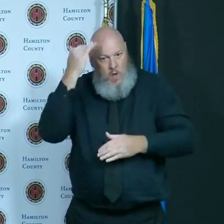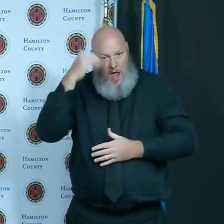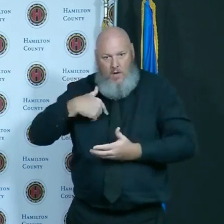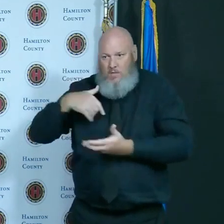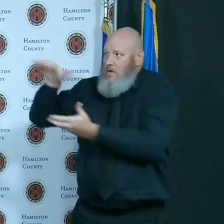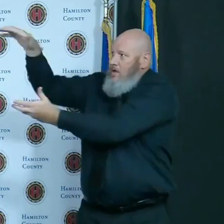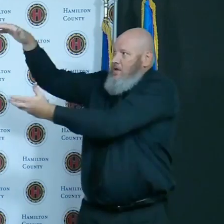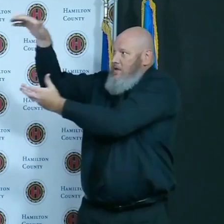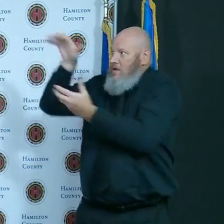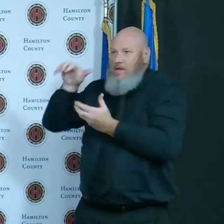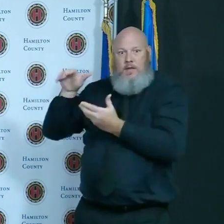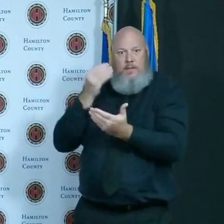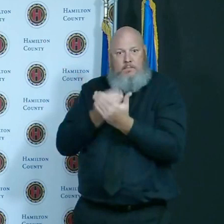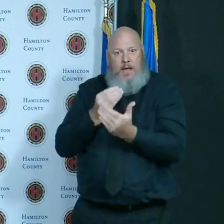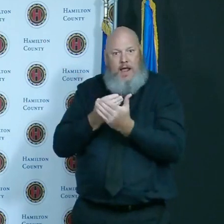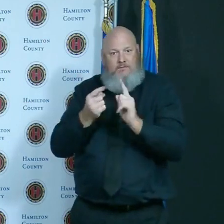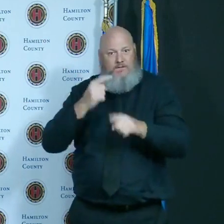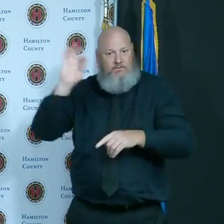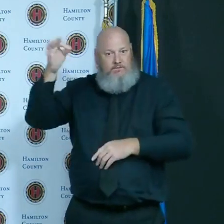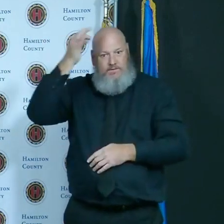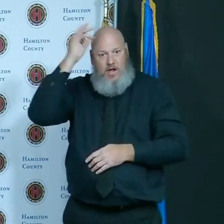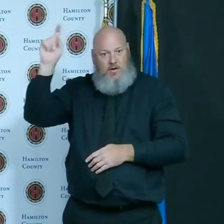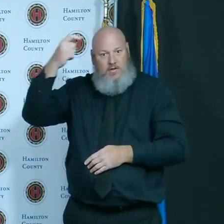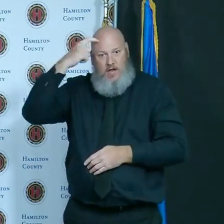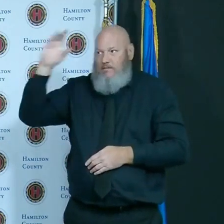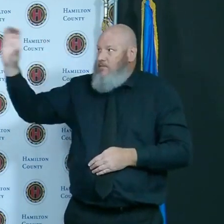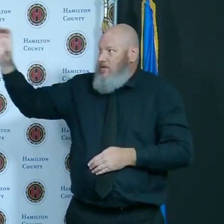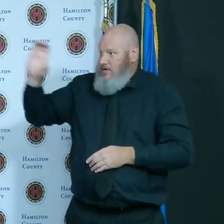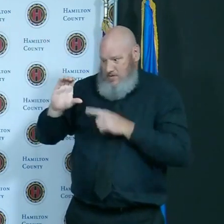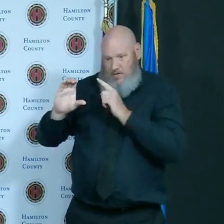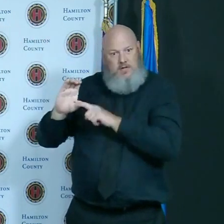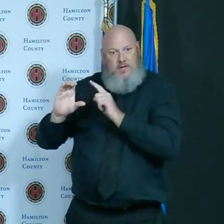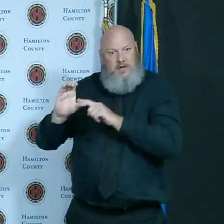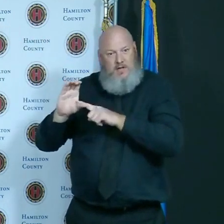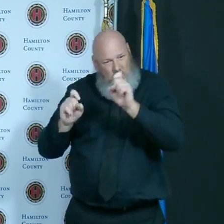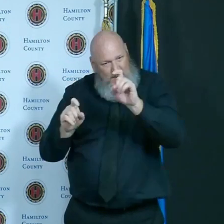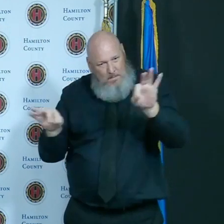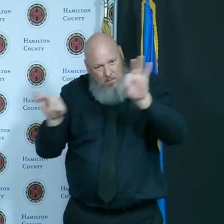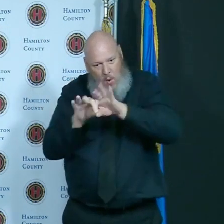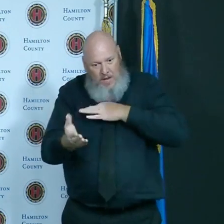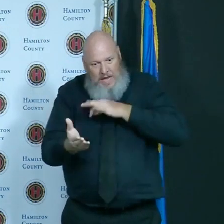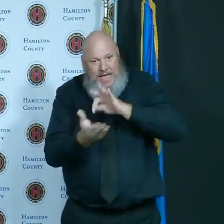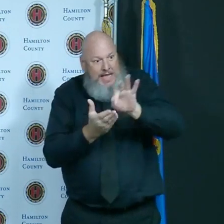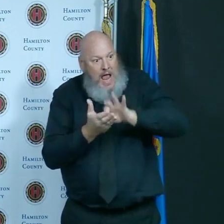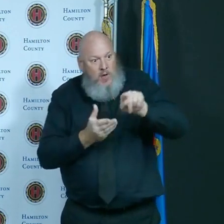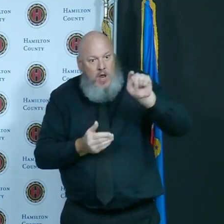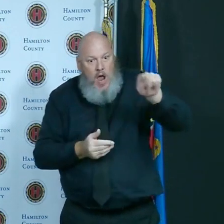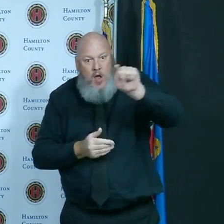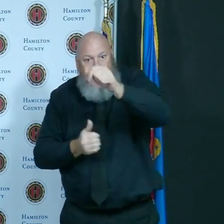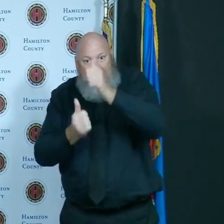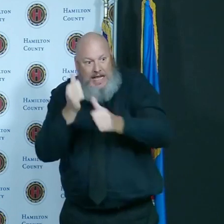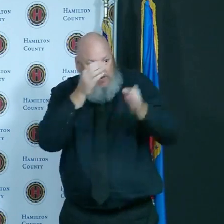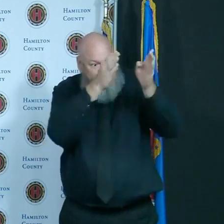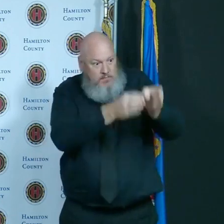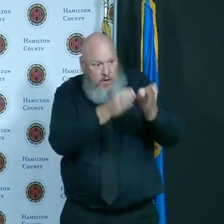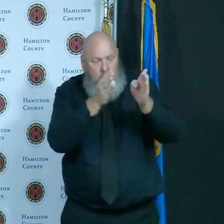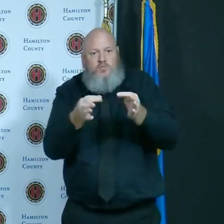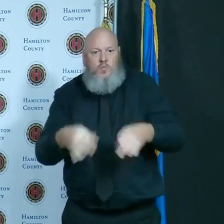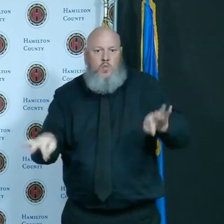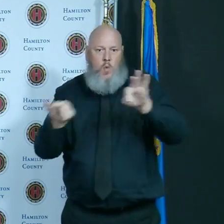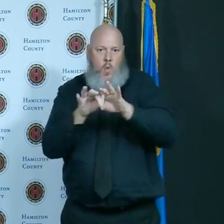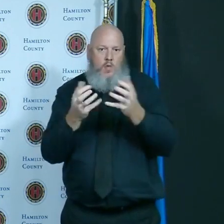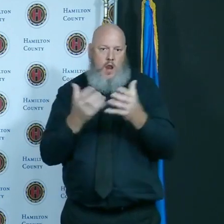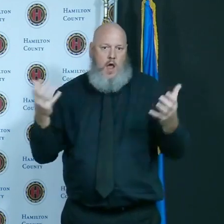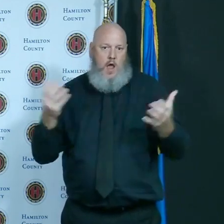are related to the services that we are able to provide in Hamilton County, and it also represents economic